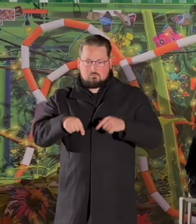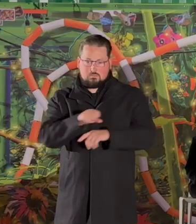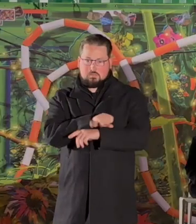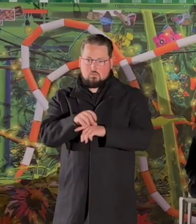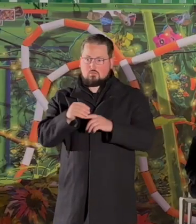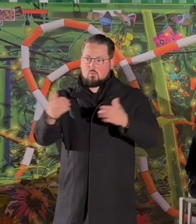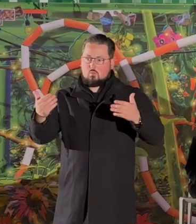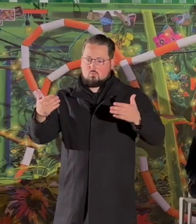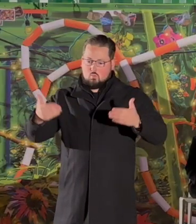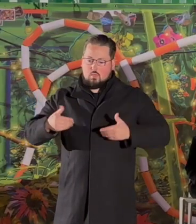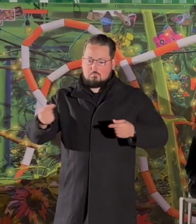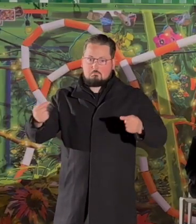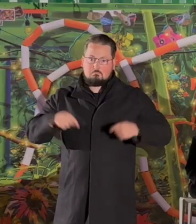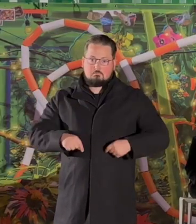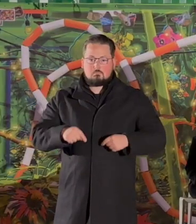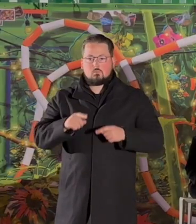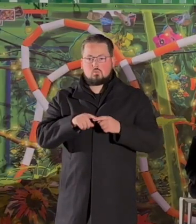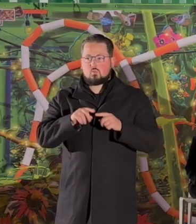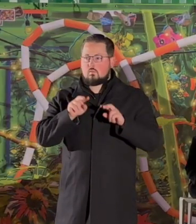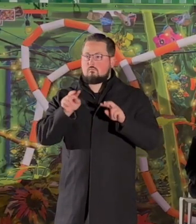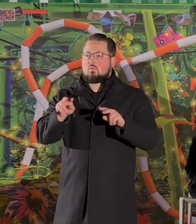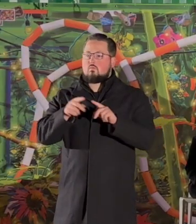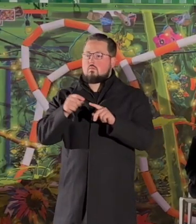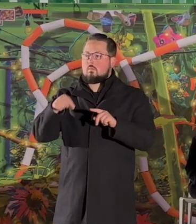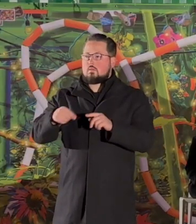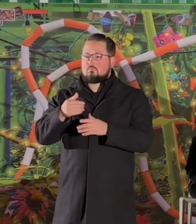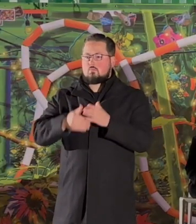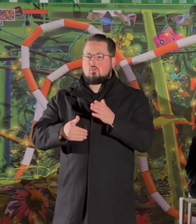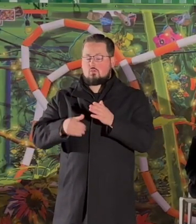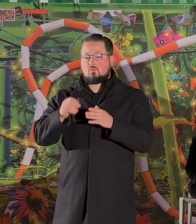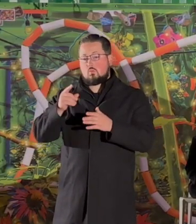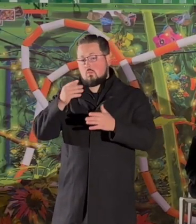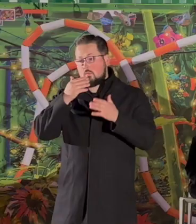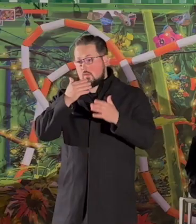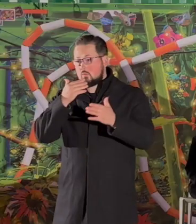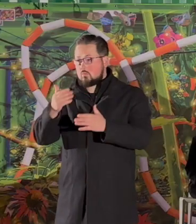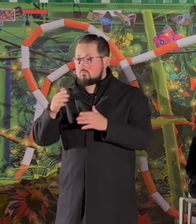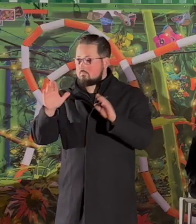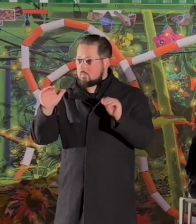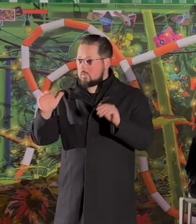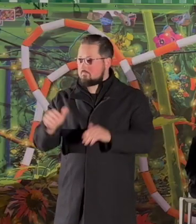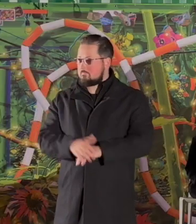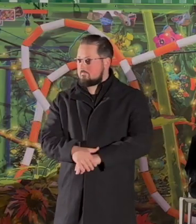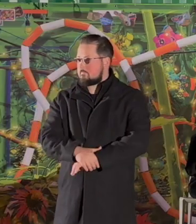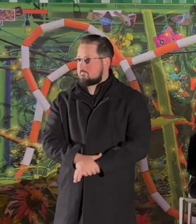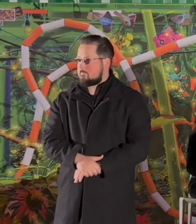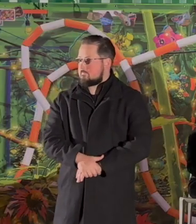welcome everyone to come on to get the view from the park from this side. So thank you. All right, bye-bye.